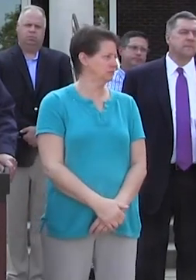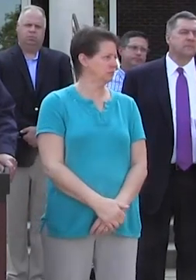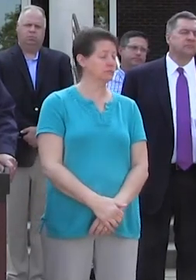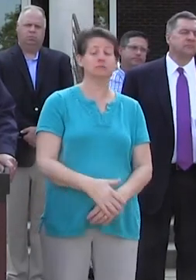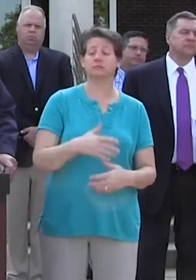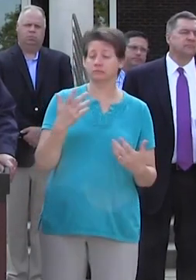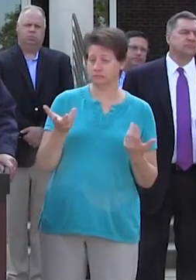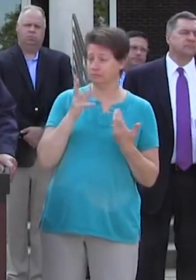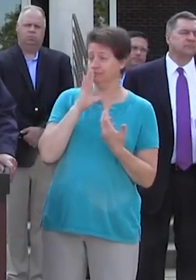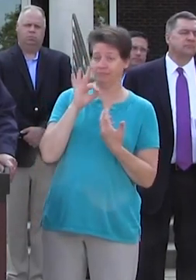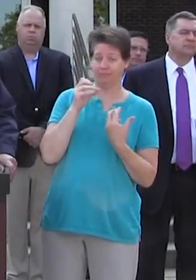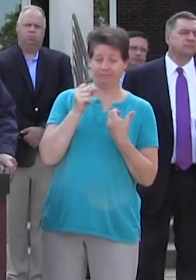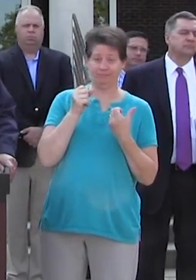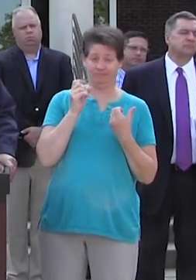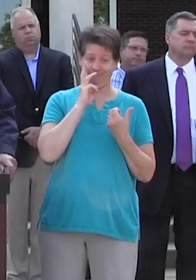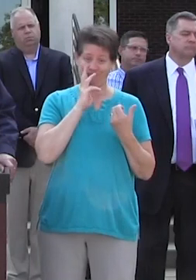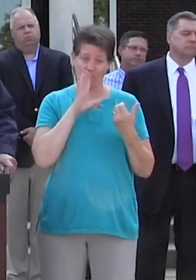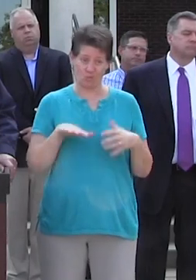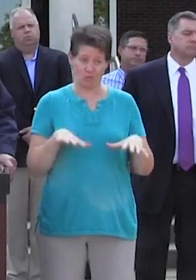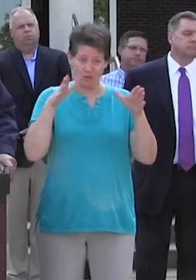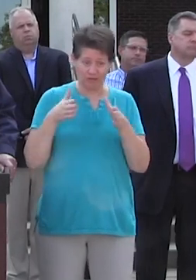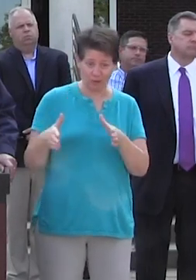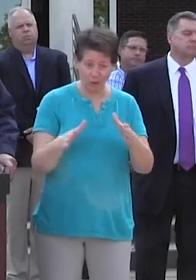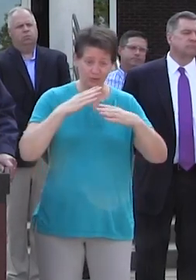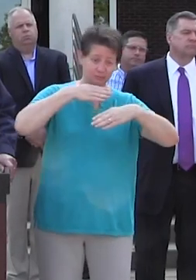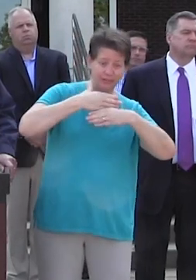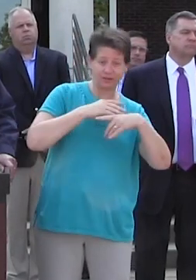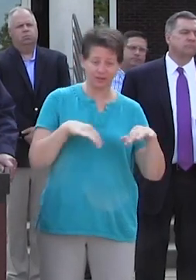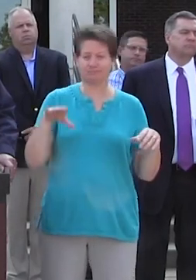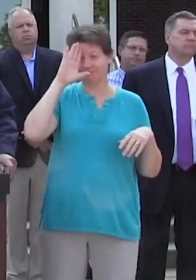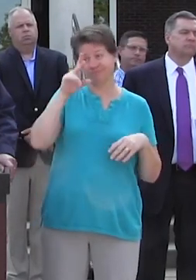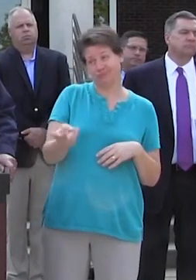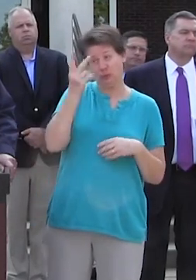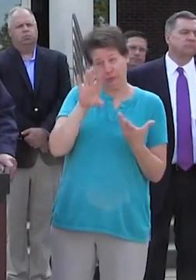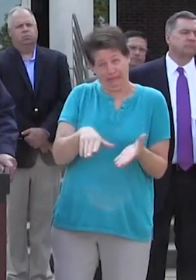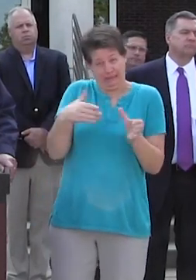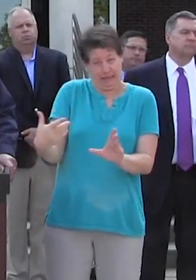And speaking of driving over flooded roads, going around barricades, you know, two of the deaths